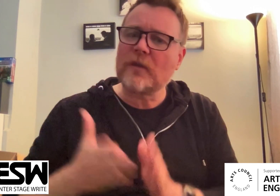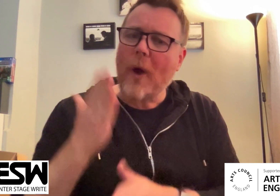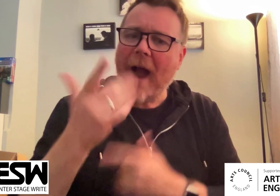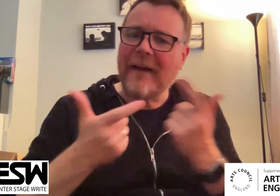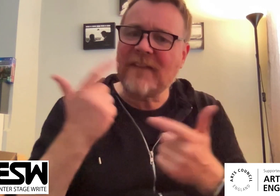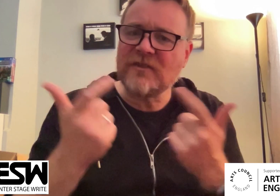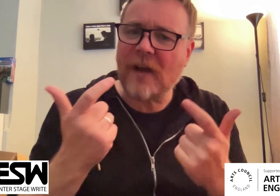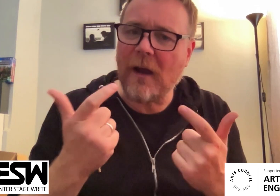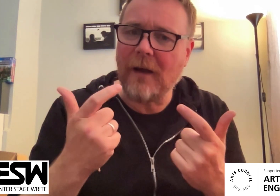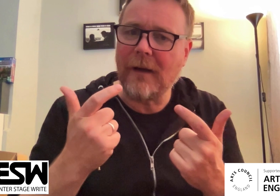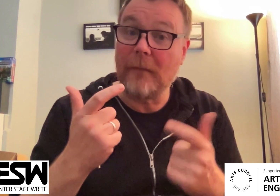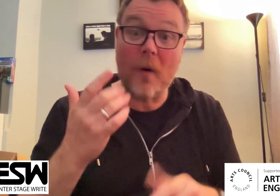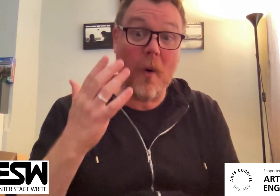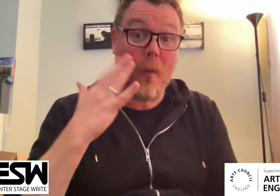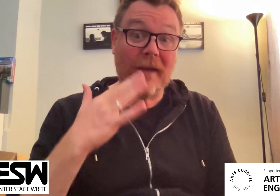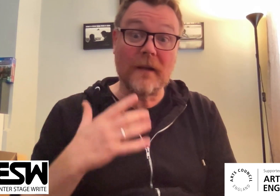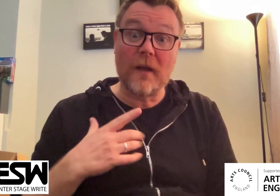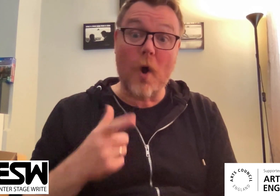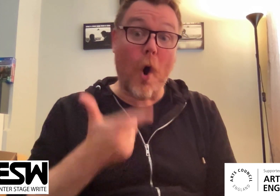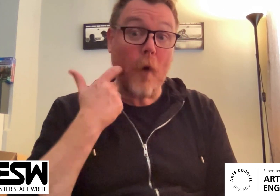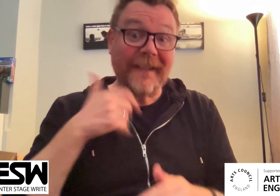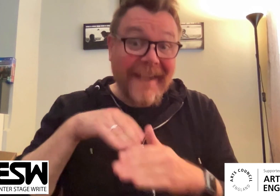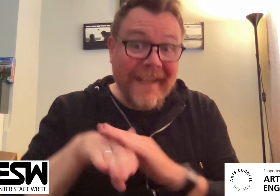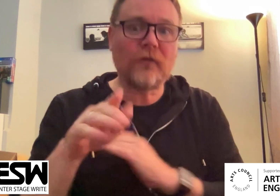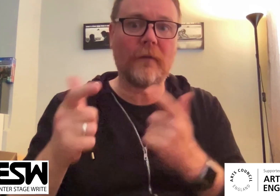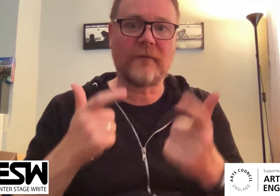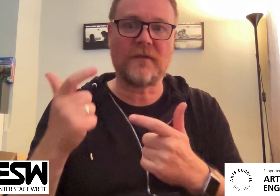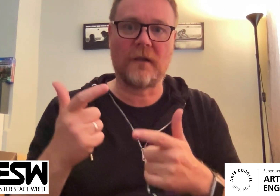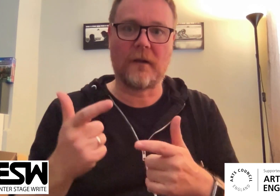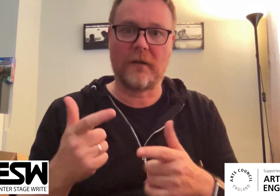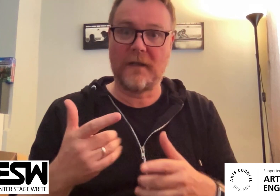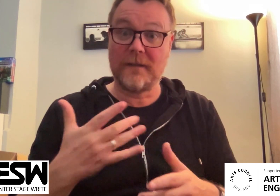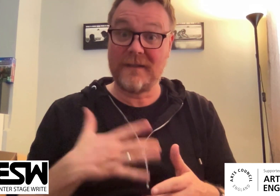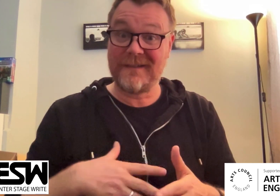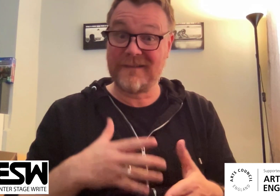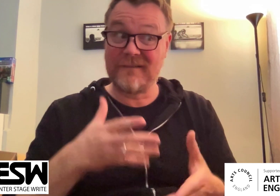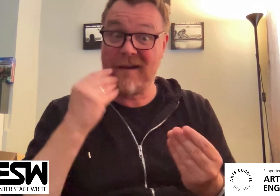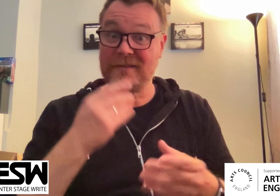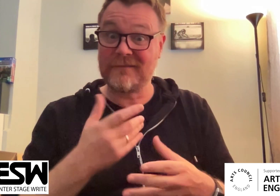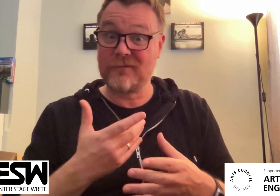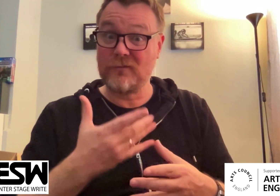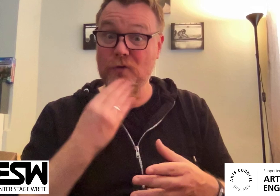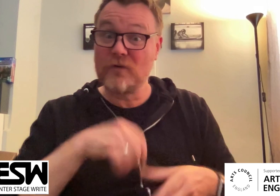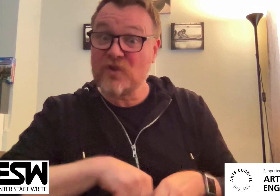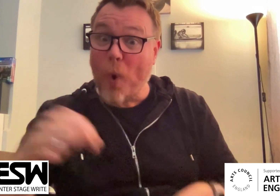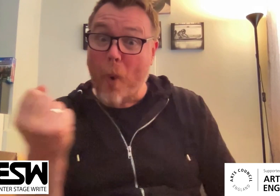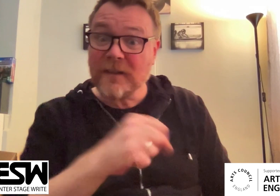doesn't want to go on an adventure. But once he's in an adventure, he's learning how to sword fight. They're training him how to fight, and